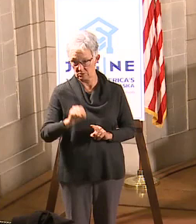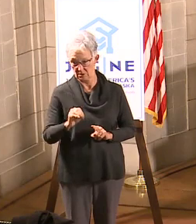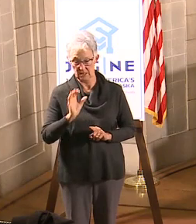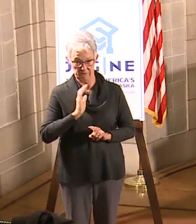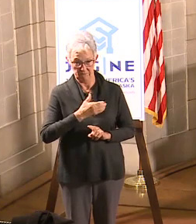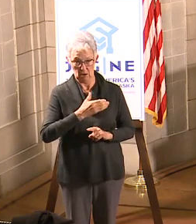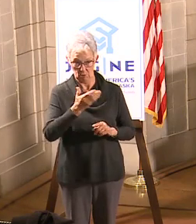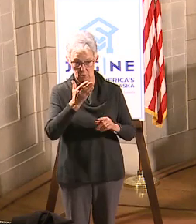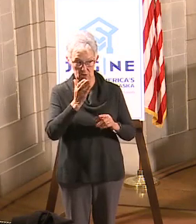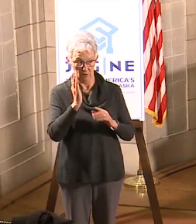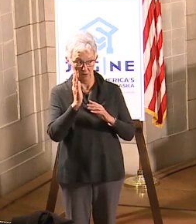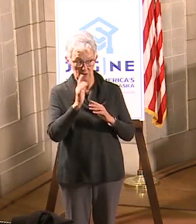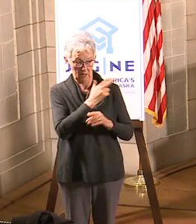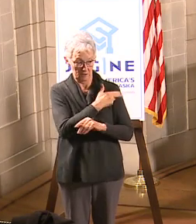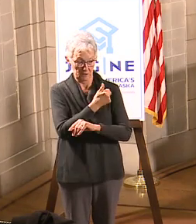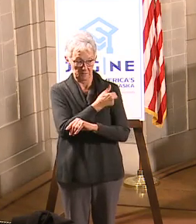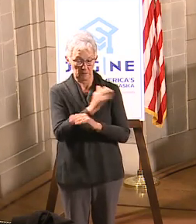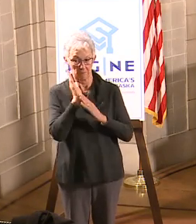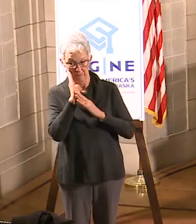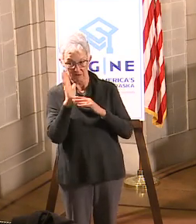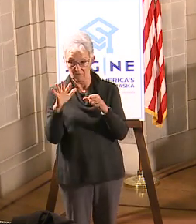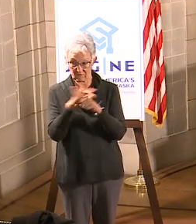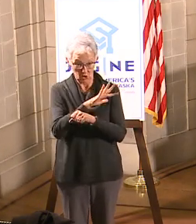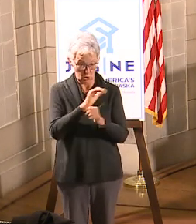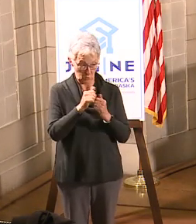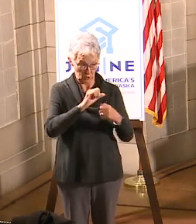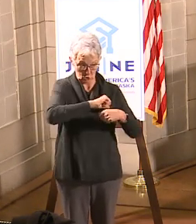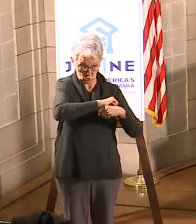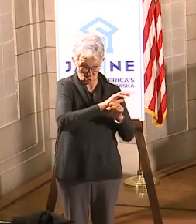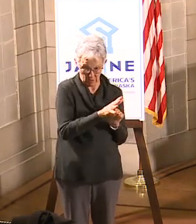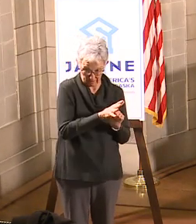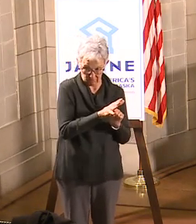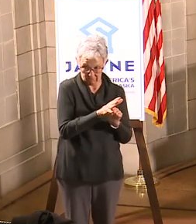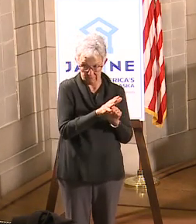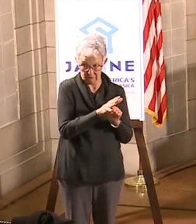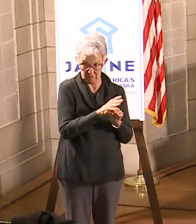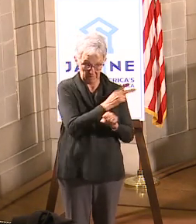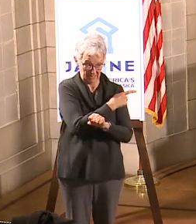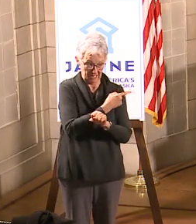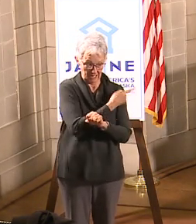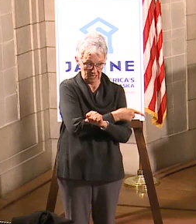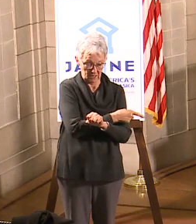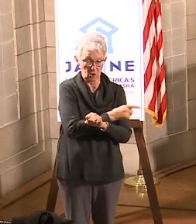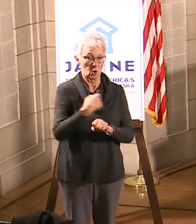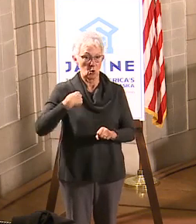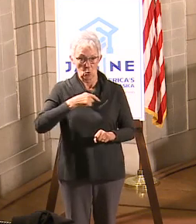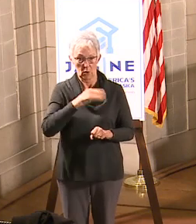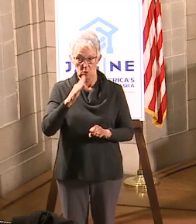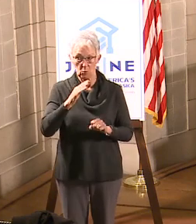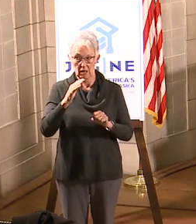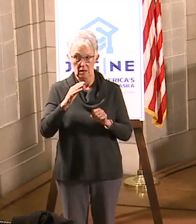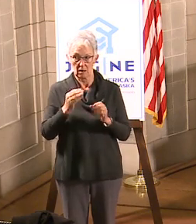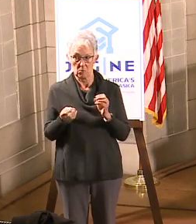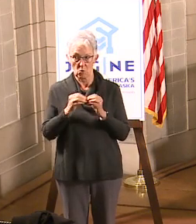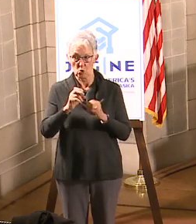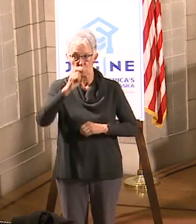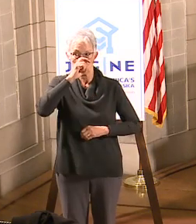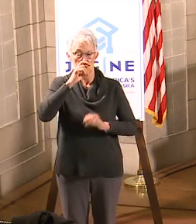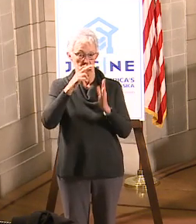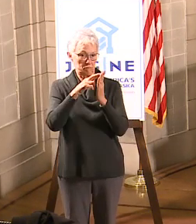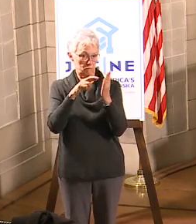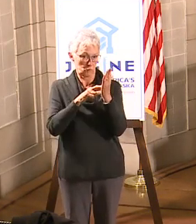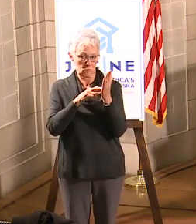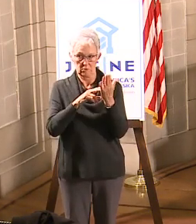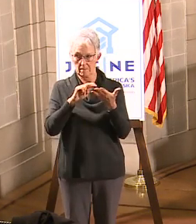up with coronavirus patients, we are going to go into the red category and there will be additional restrictions. We will limit